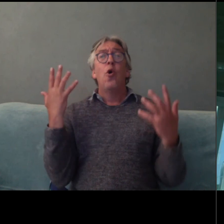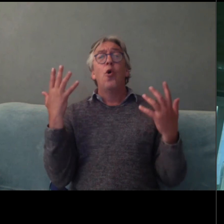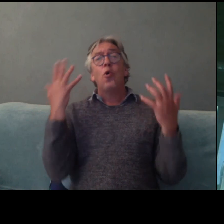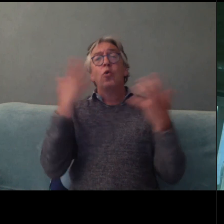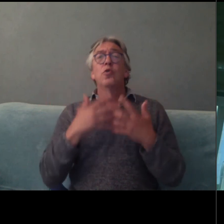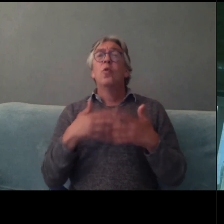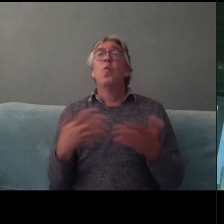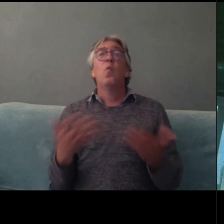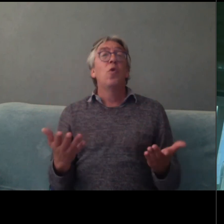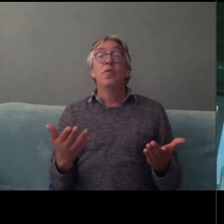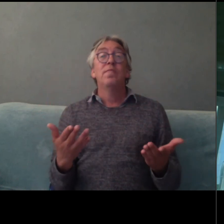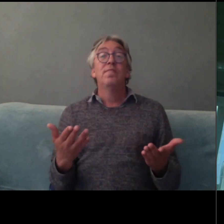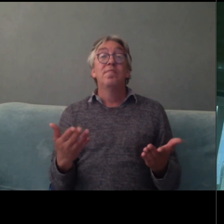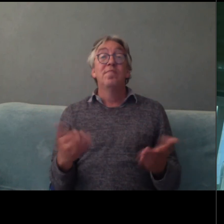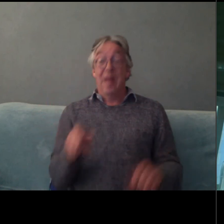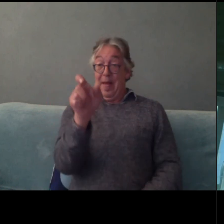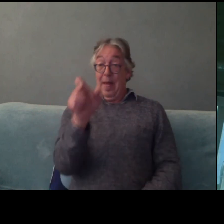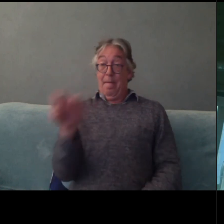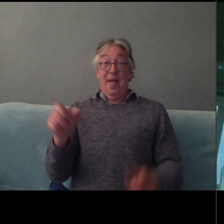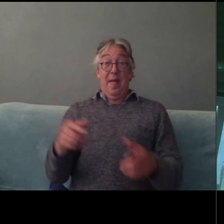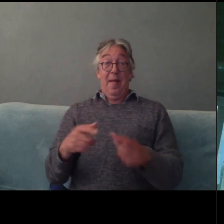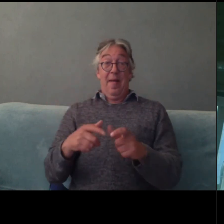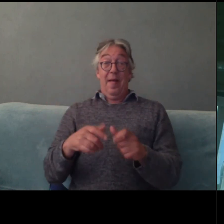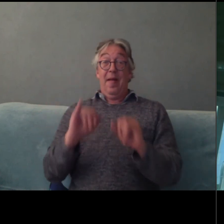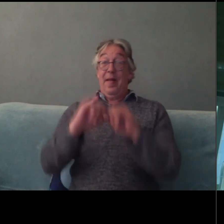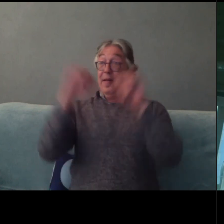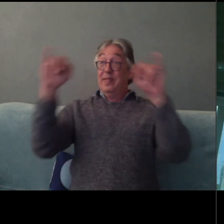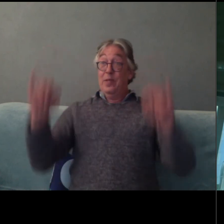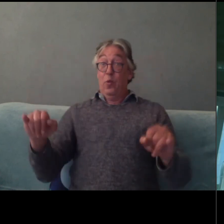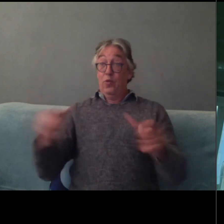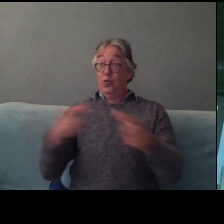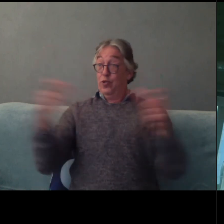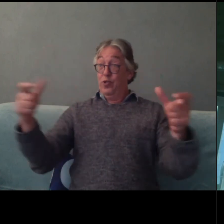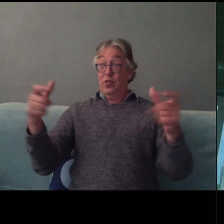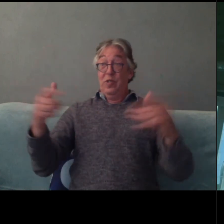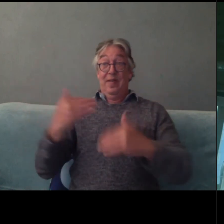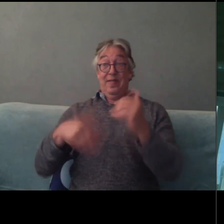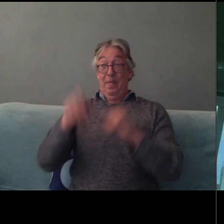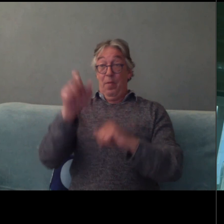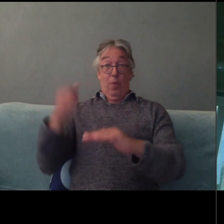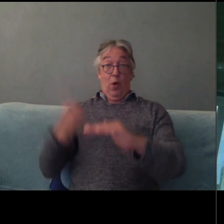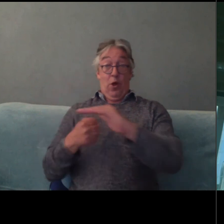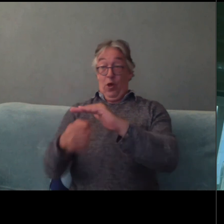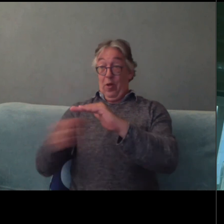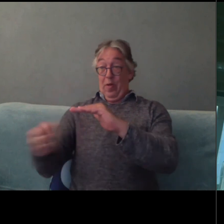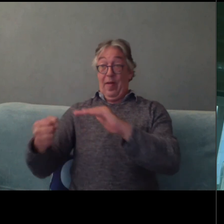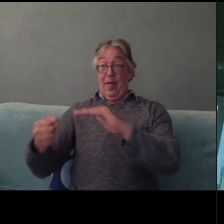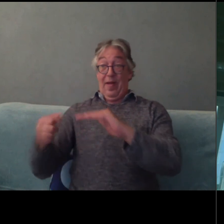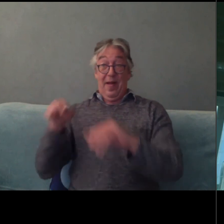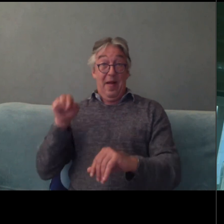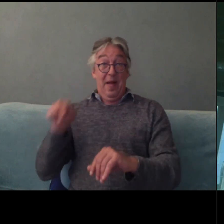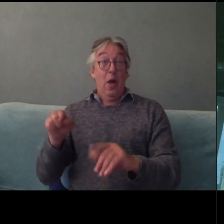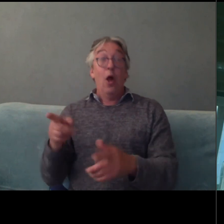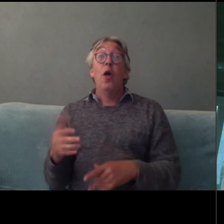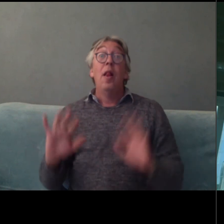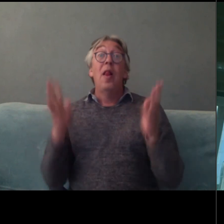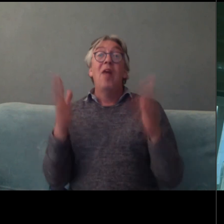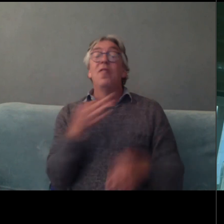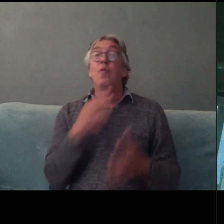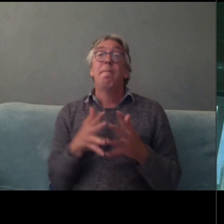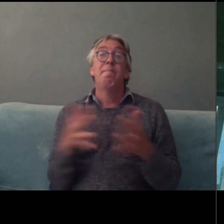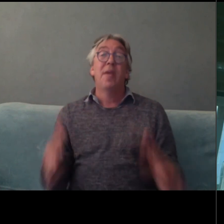that show that the protect system not protect in reality. That is one of the issue.